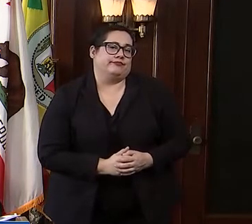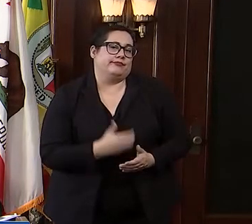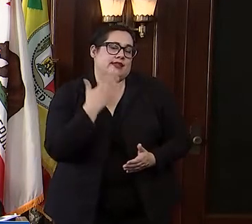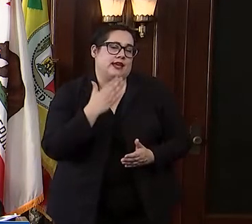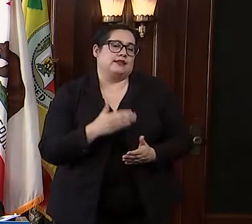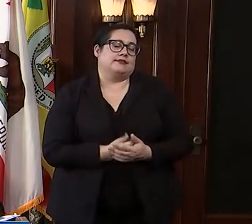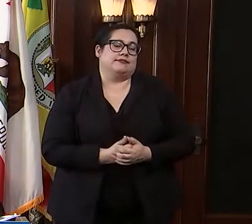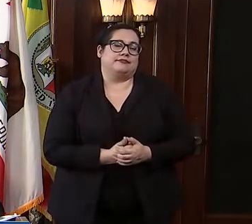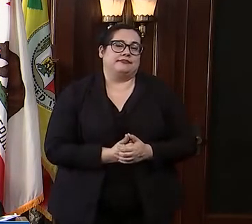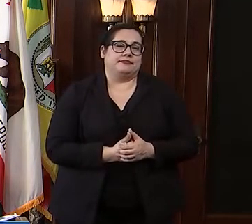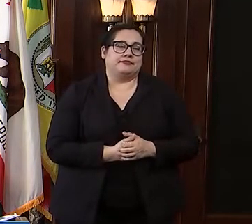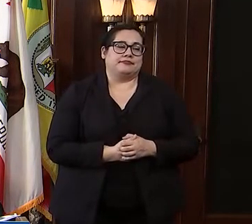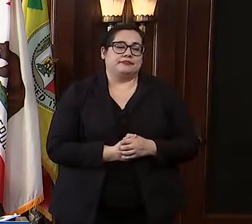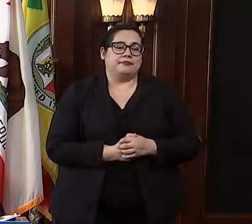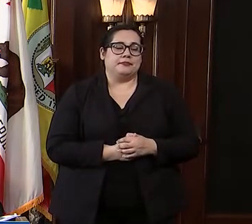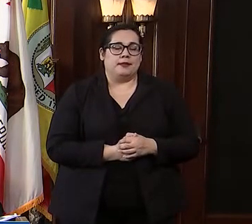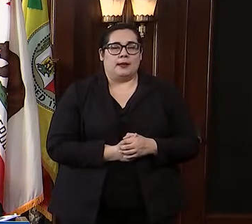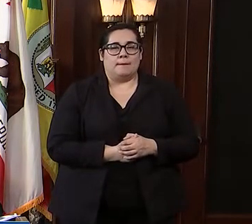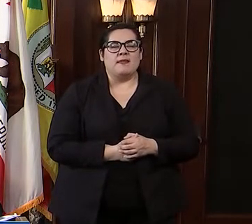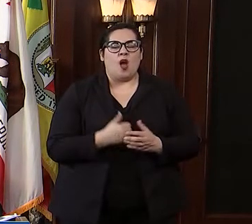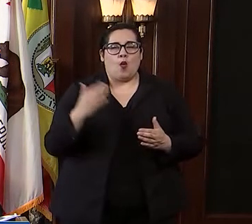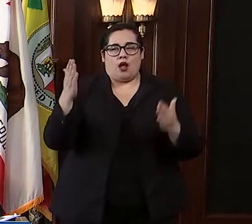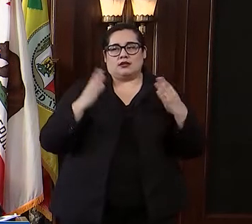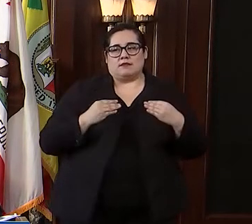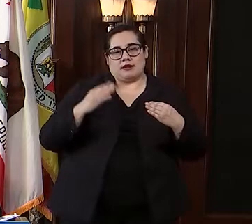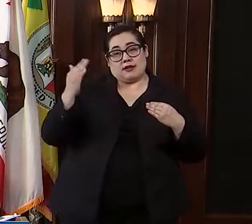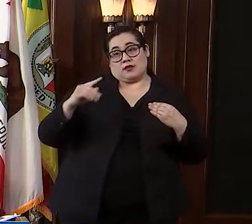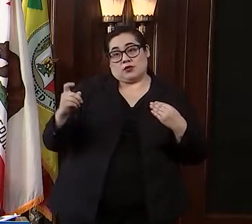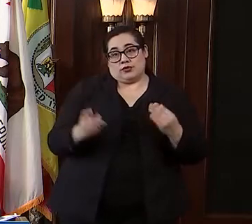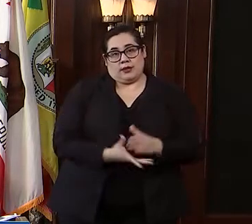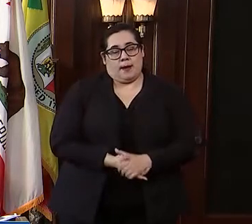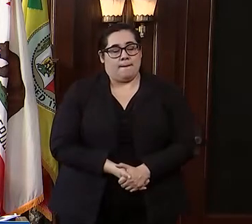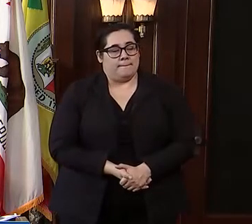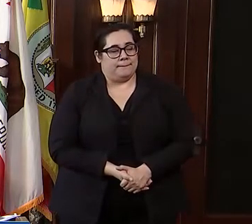Thanks, Joseph. I'll take the next question. Thank you.